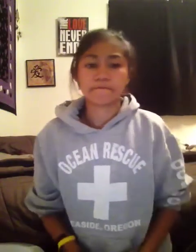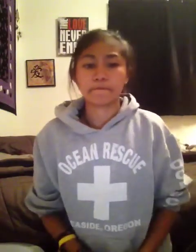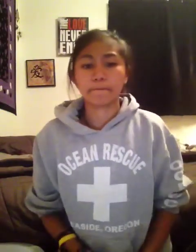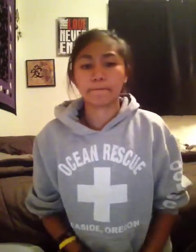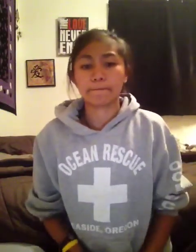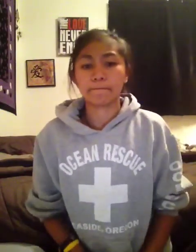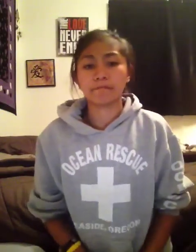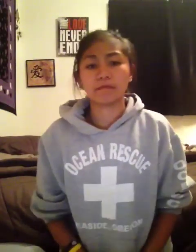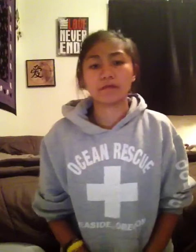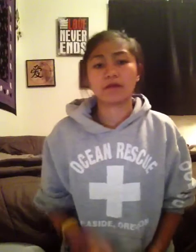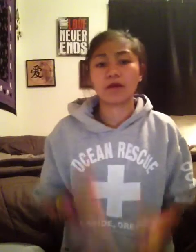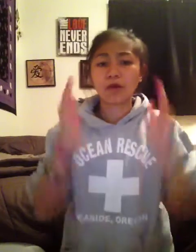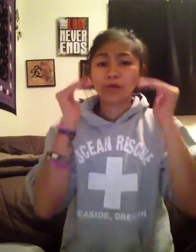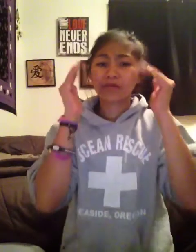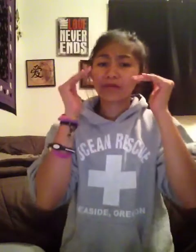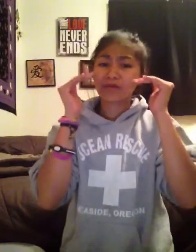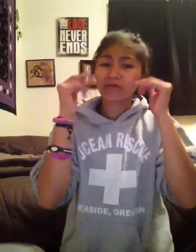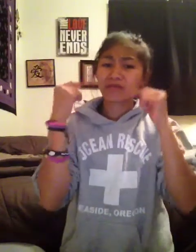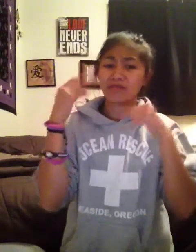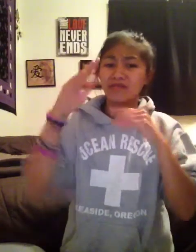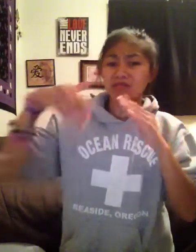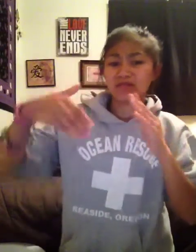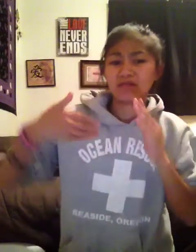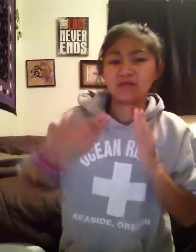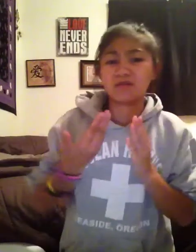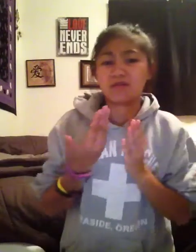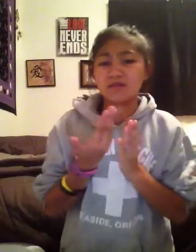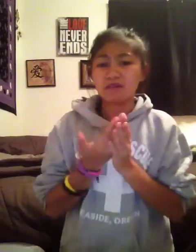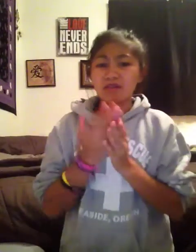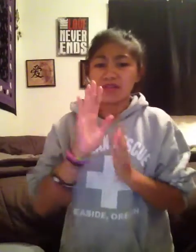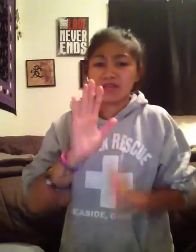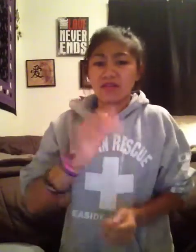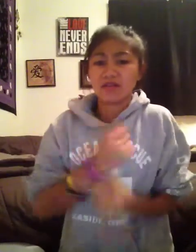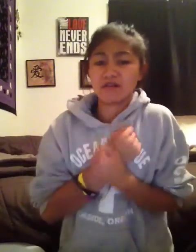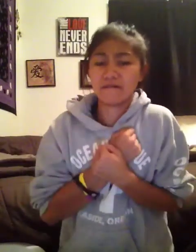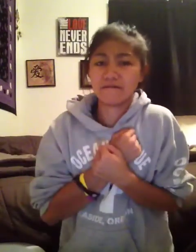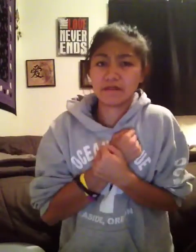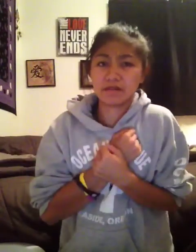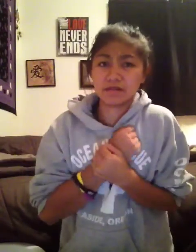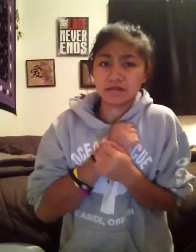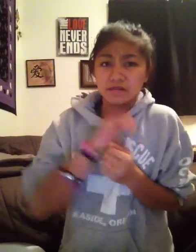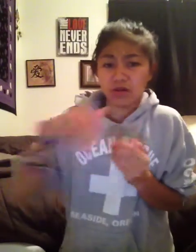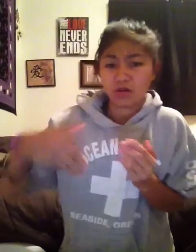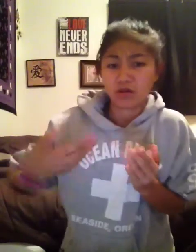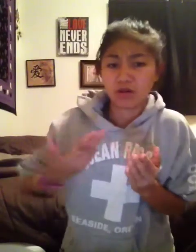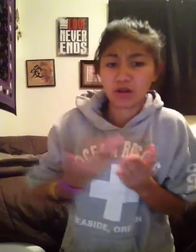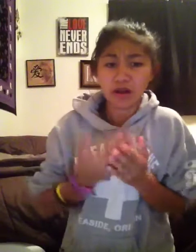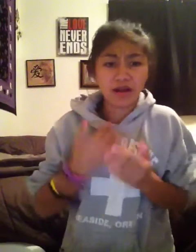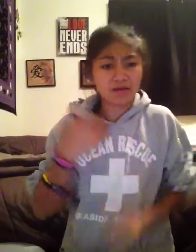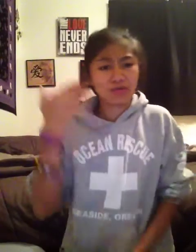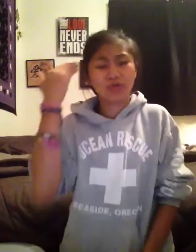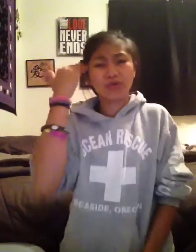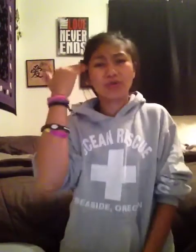eyes. Hold fast hope. All your love is all I've ever